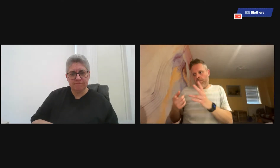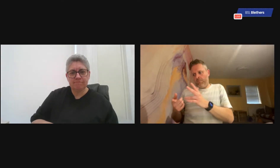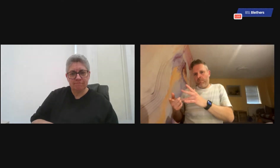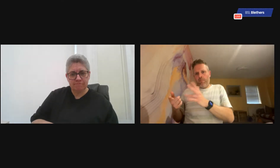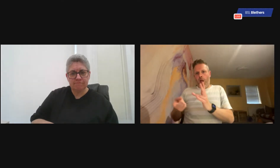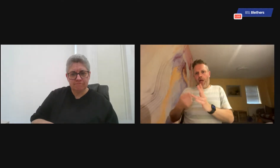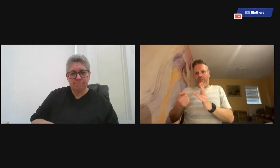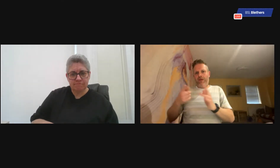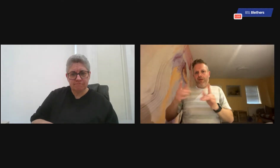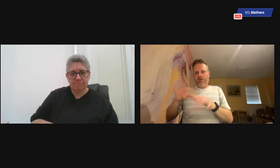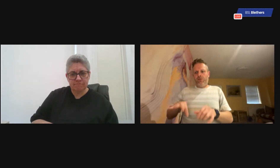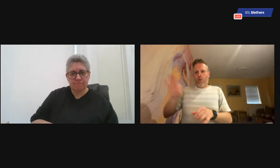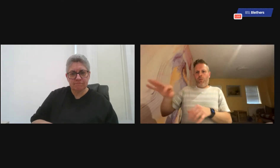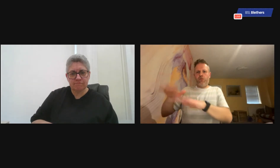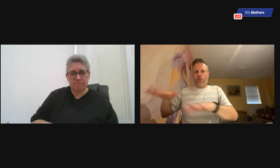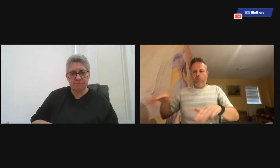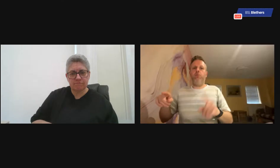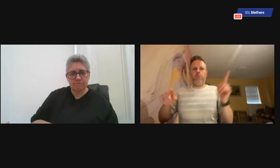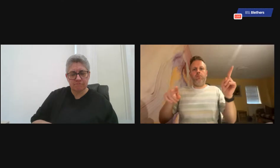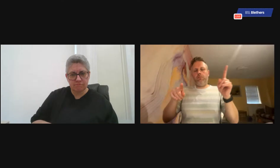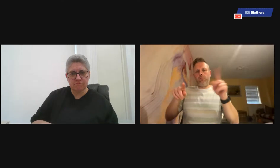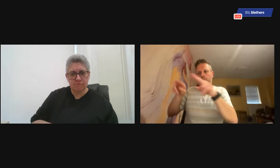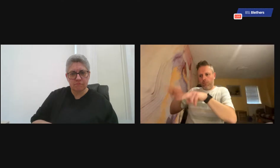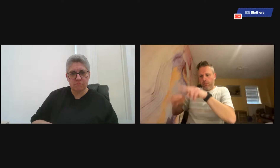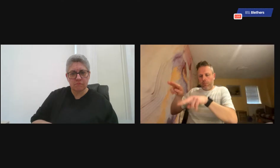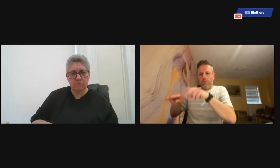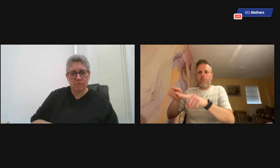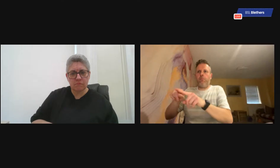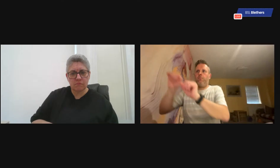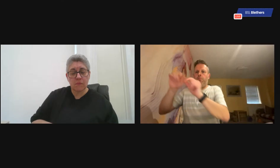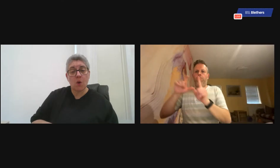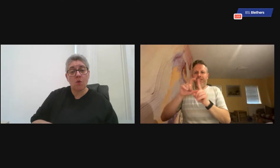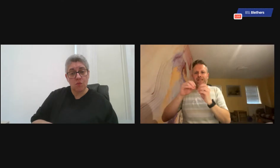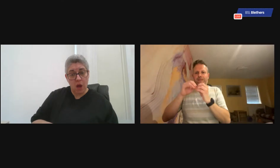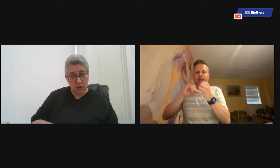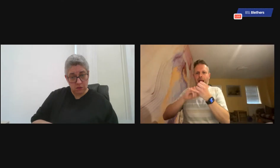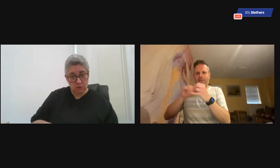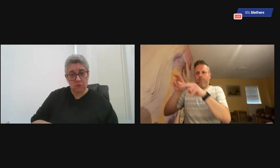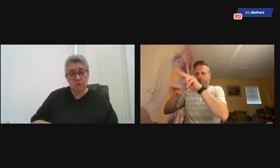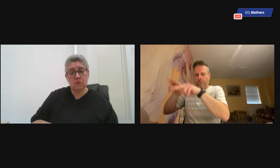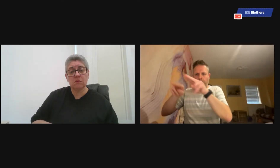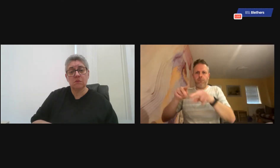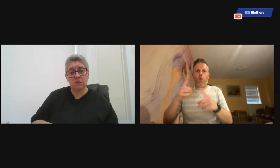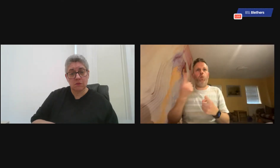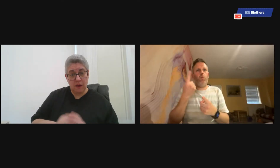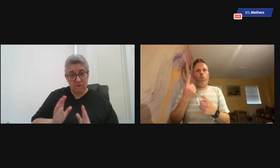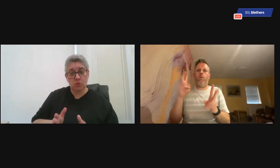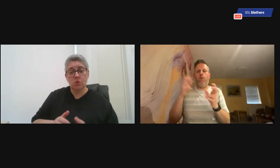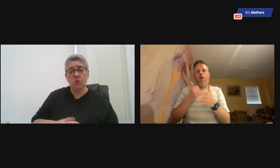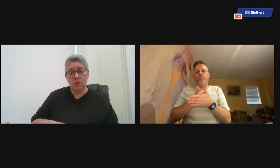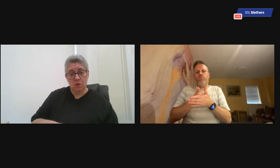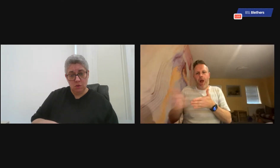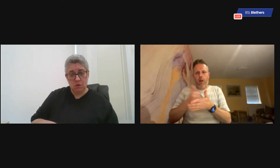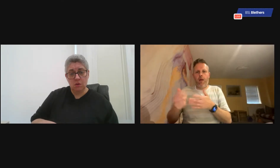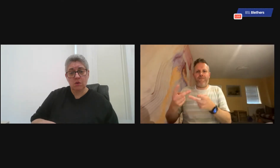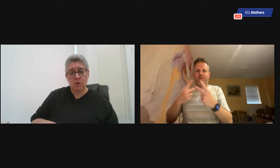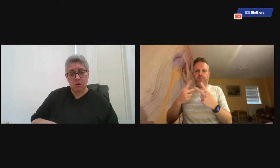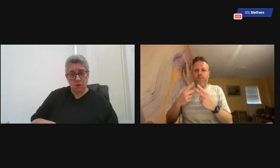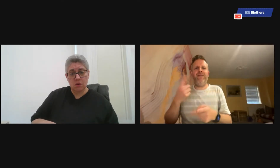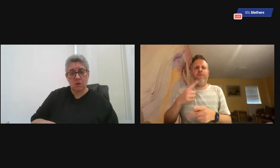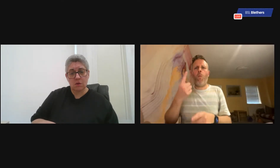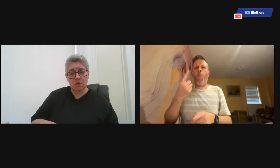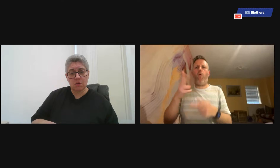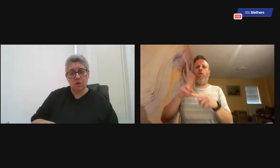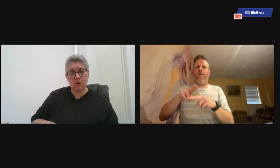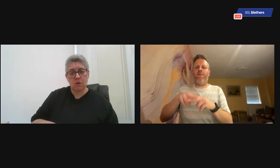If it's How regular does that visitors, like work? my father, for example, yeah, there'll be an assessment. There'll be a DBS check on